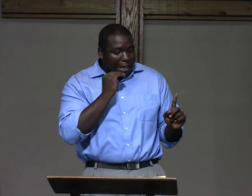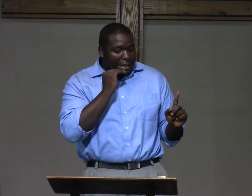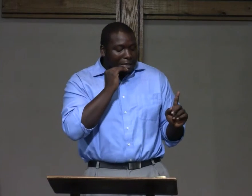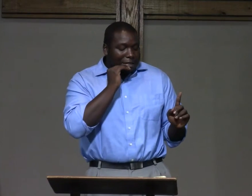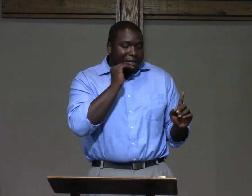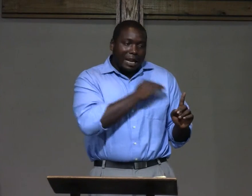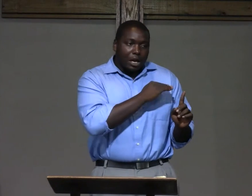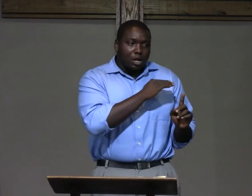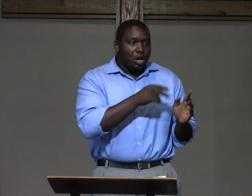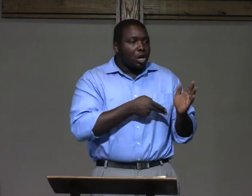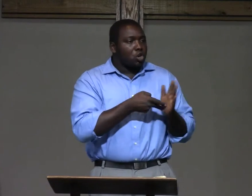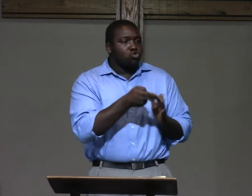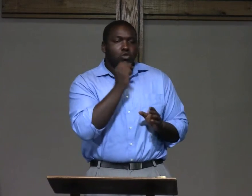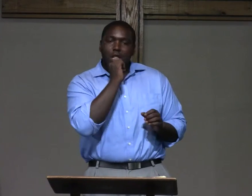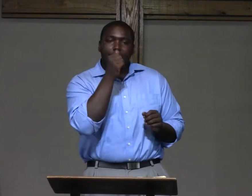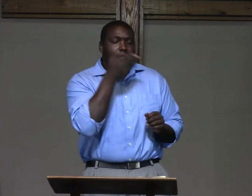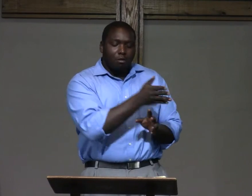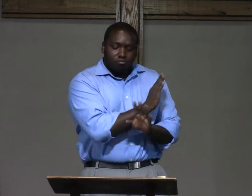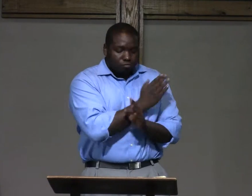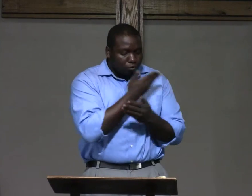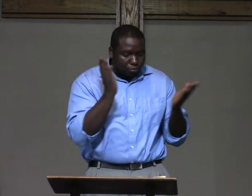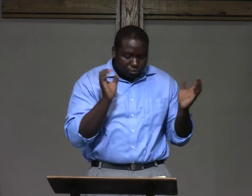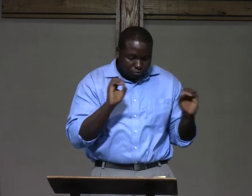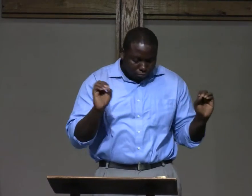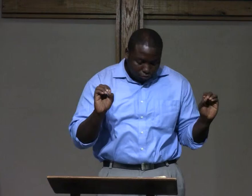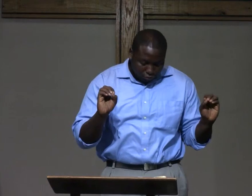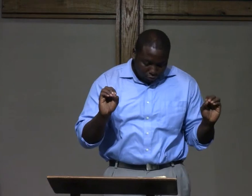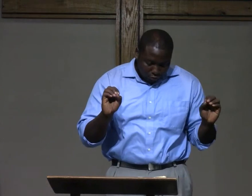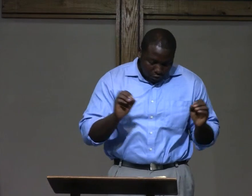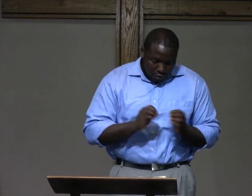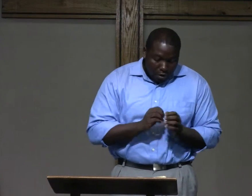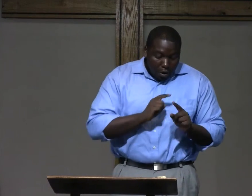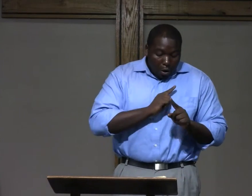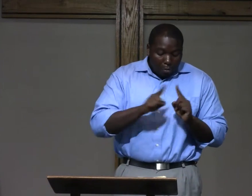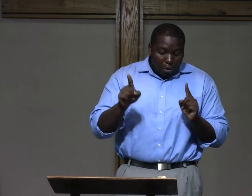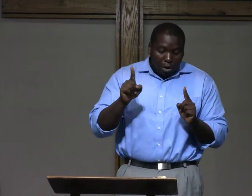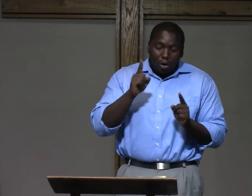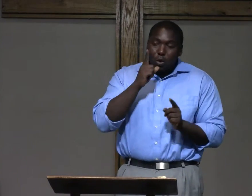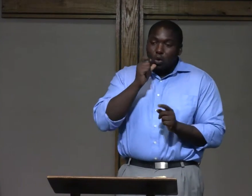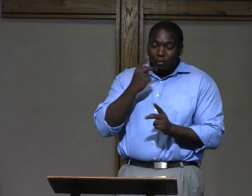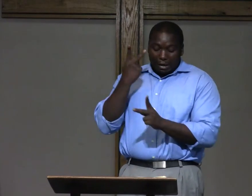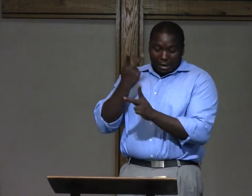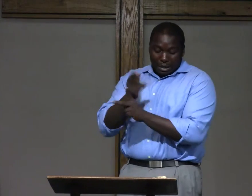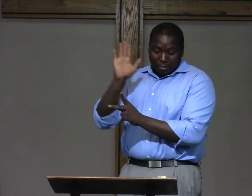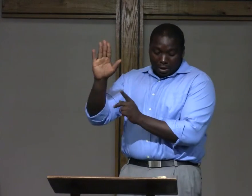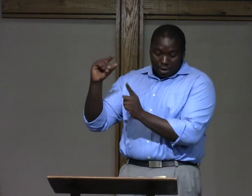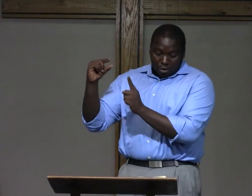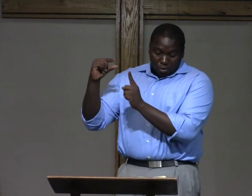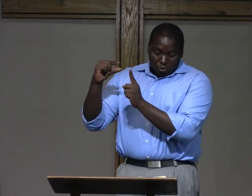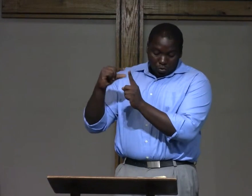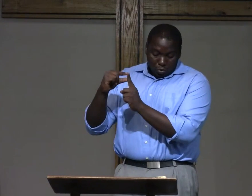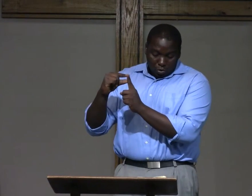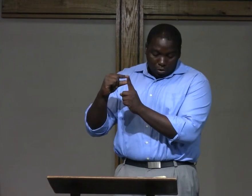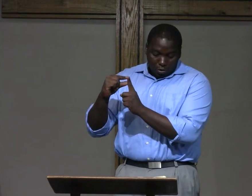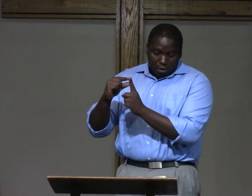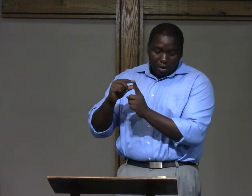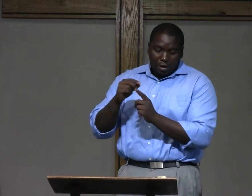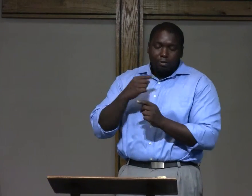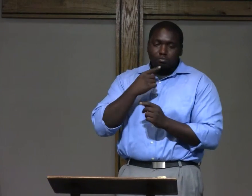a liar, and the truth is not in him. But whoso keepeth his word, in